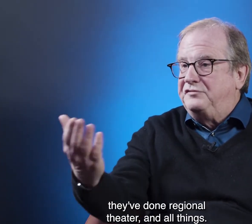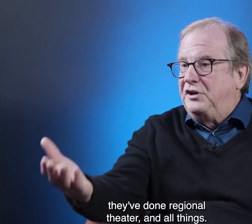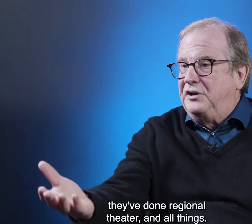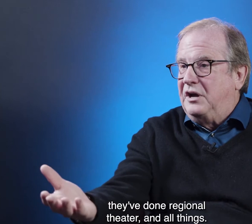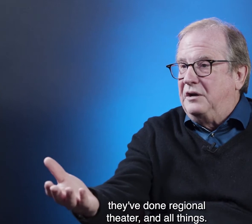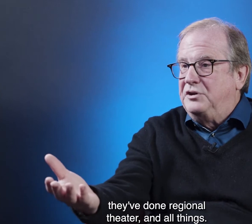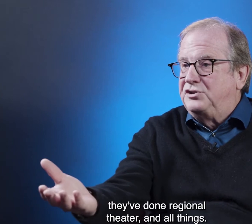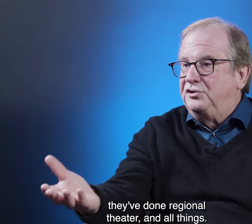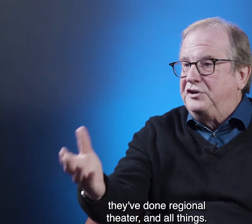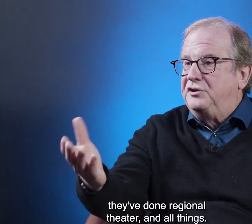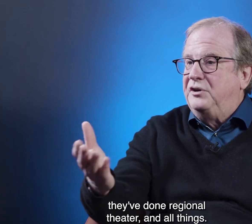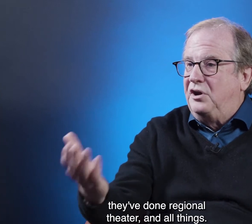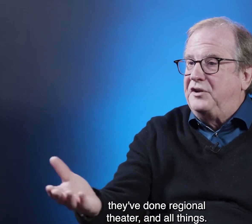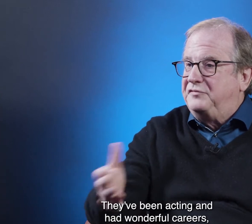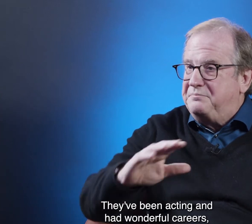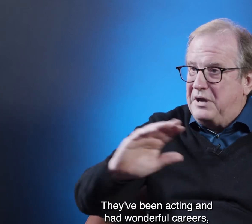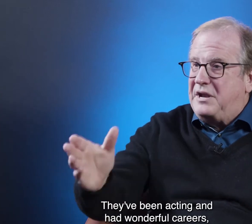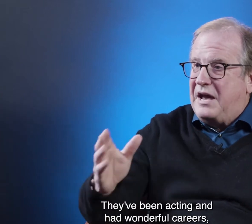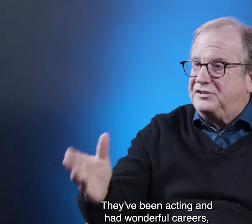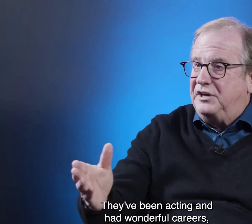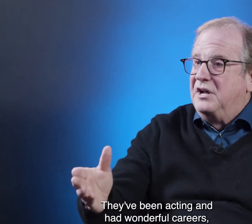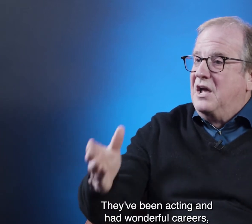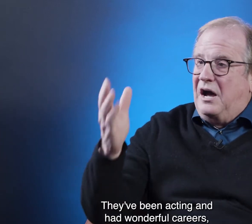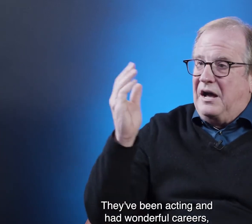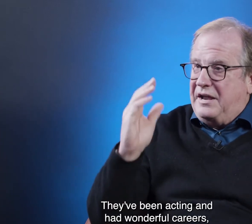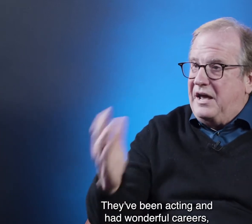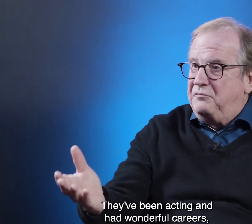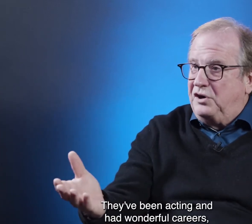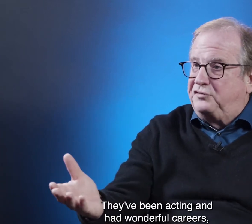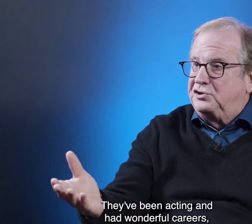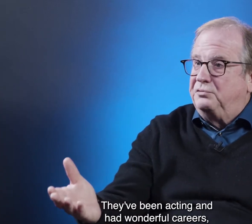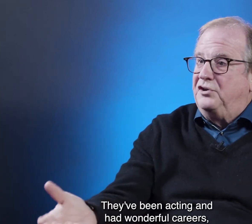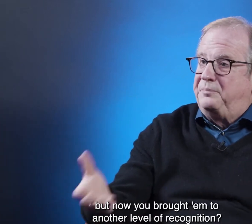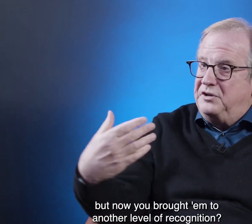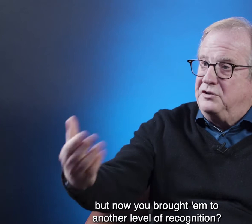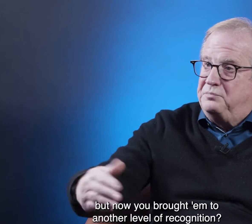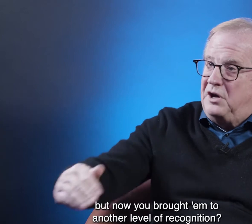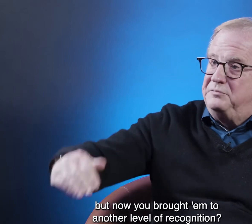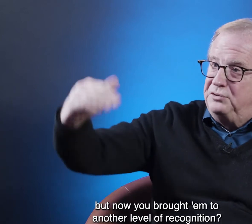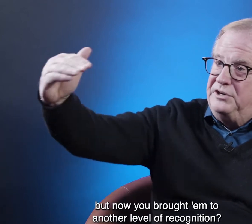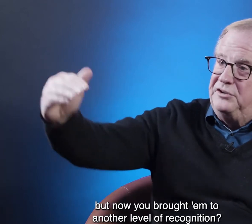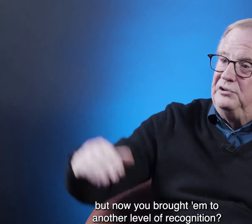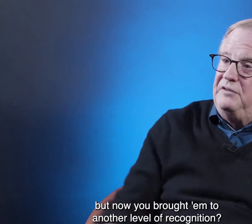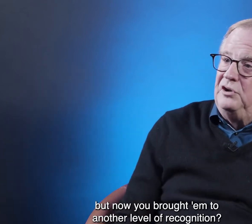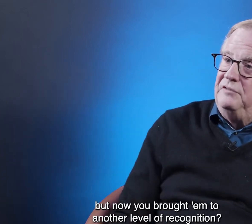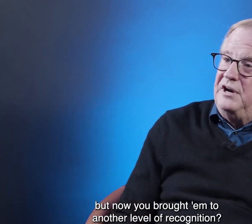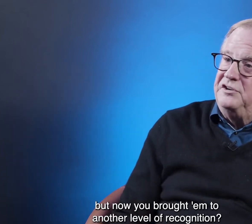done regional theater and all, they've been acting and had wonderful careers, but now you brought them to another level of